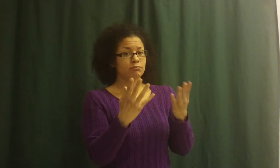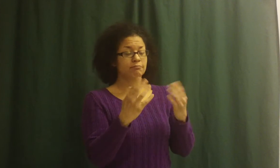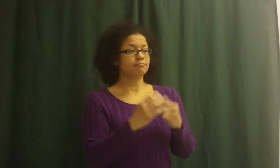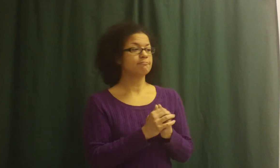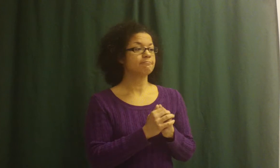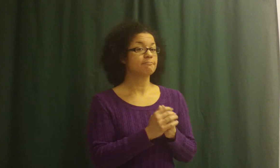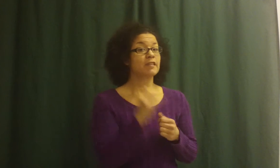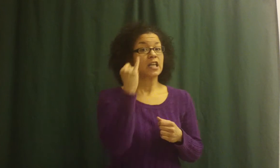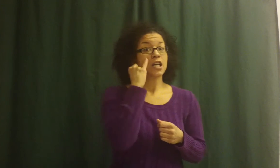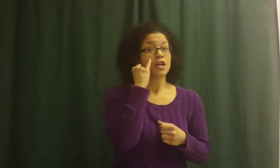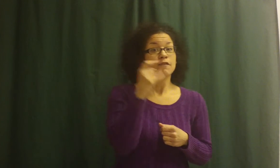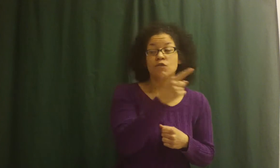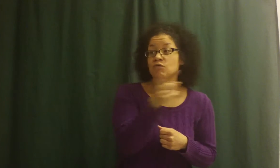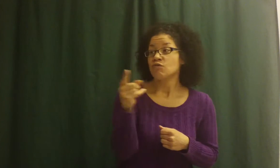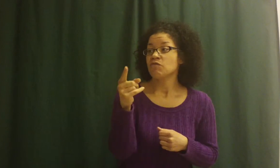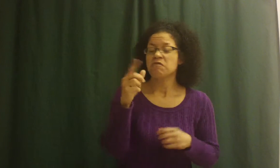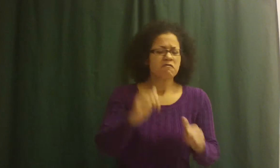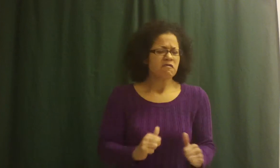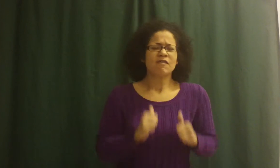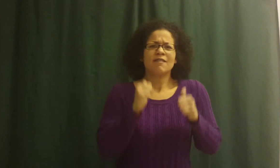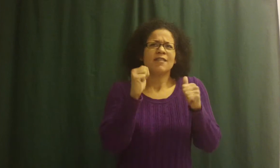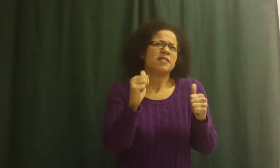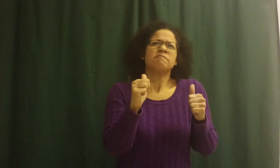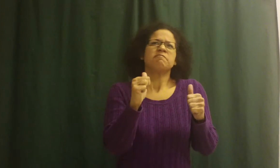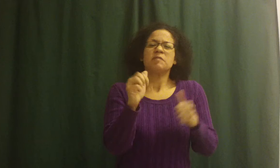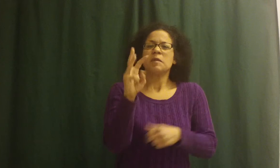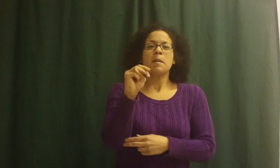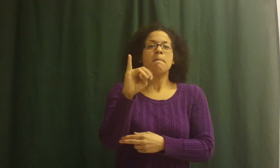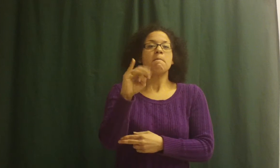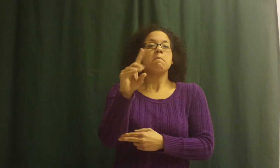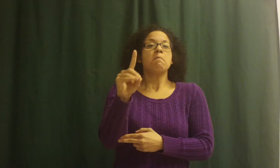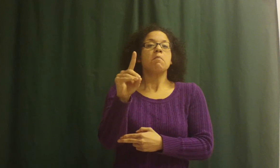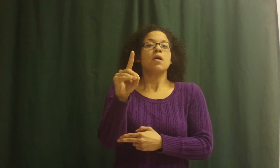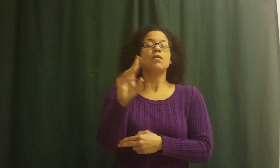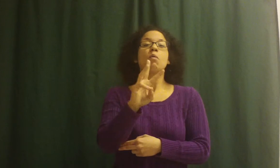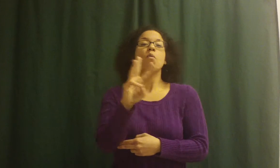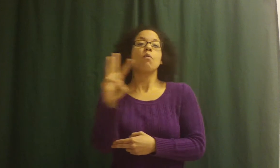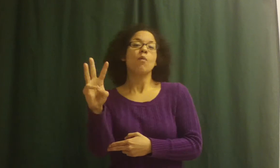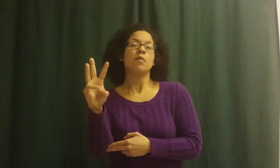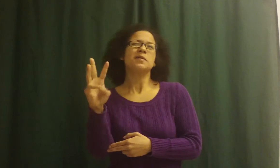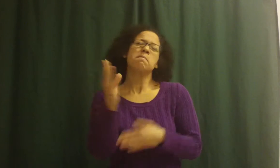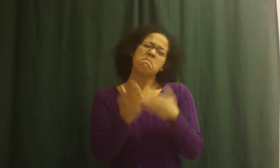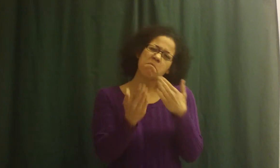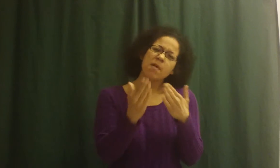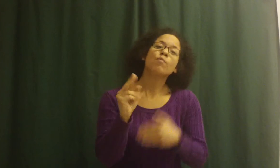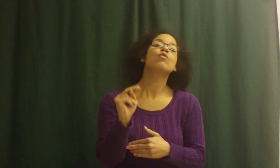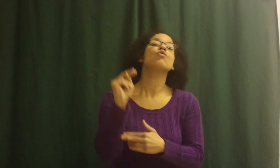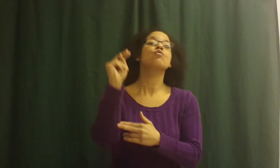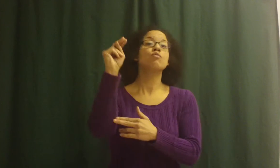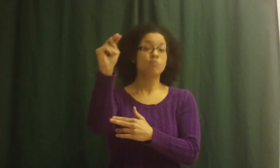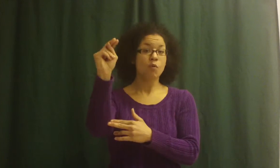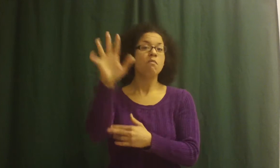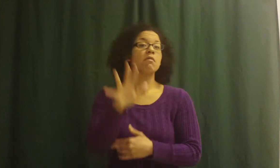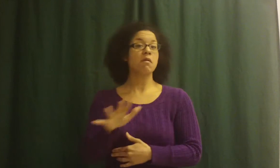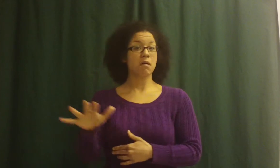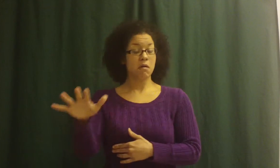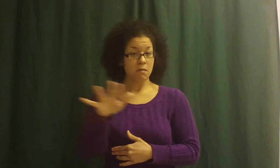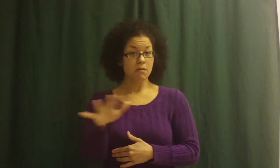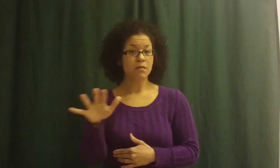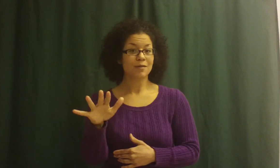Midwest, or even in the North, on the Northeast coast, you've probably experienced what